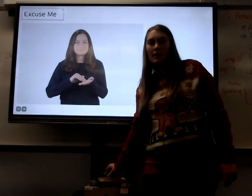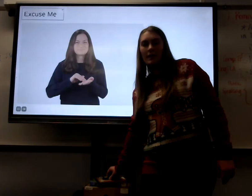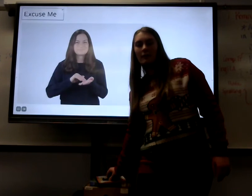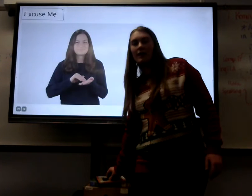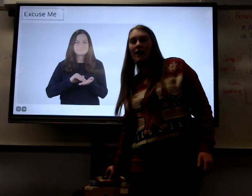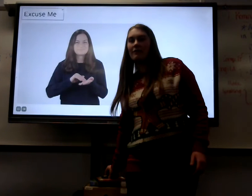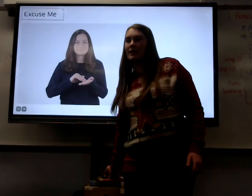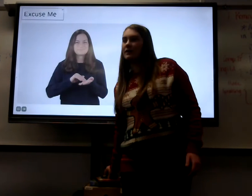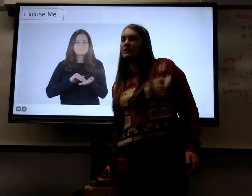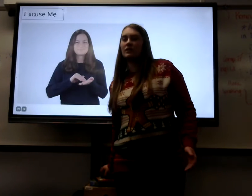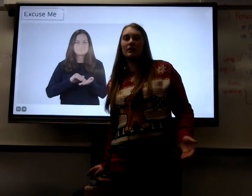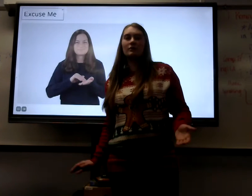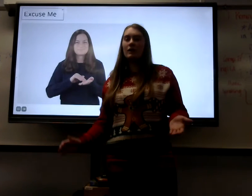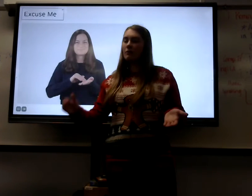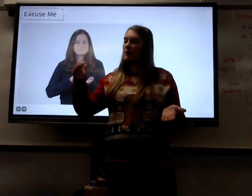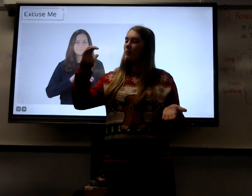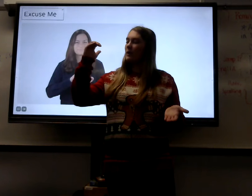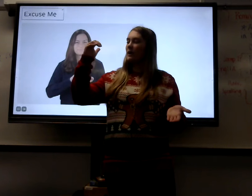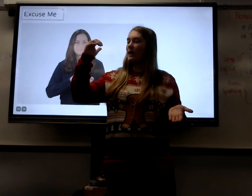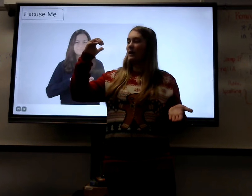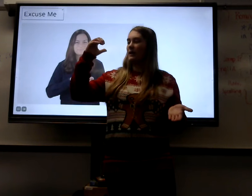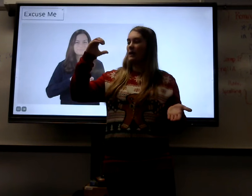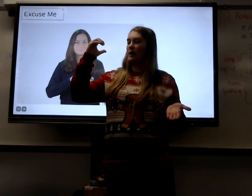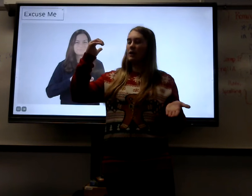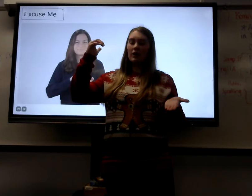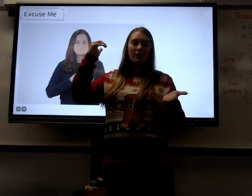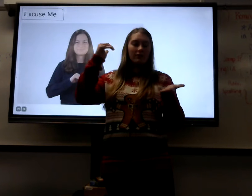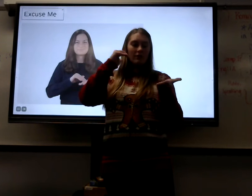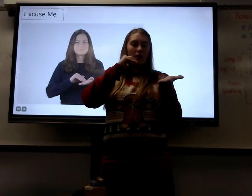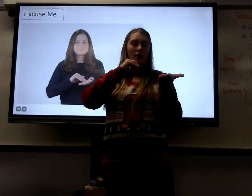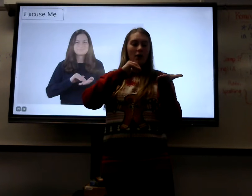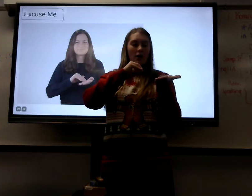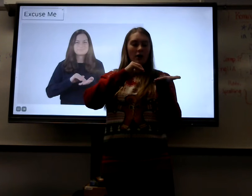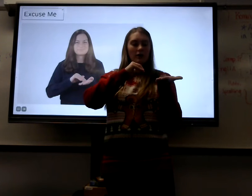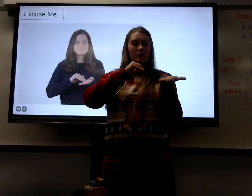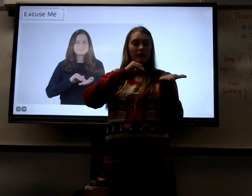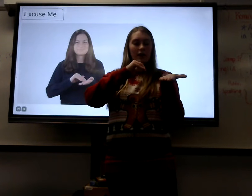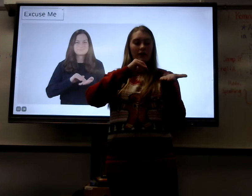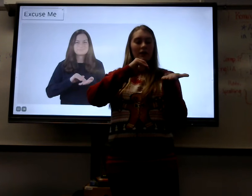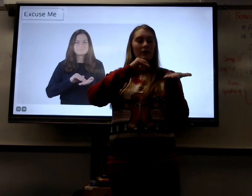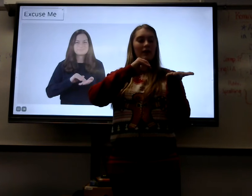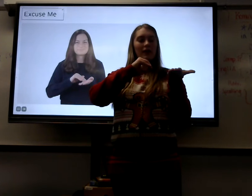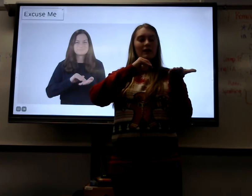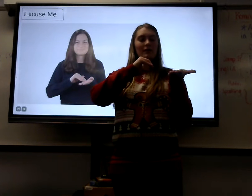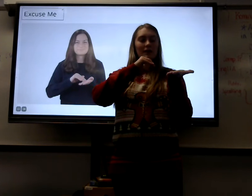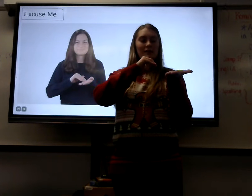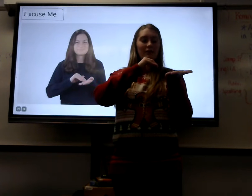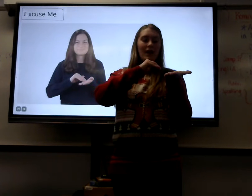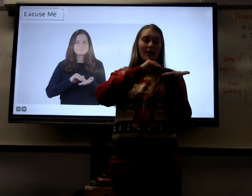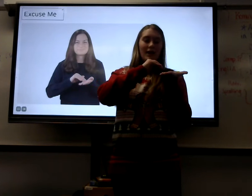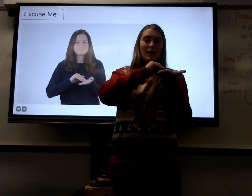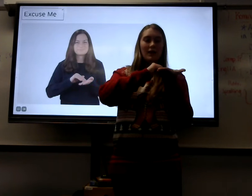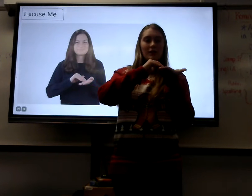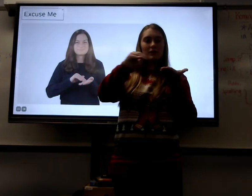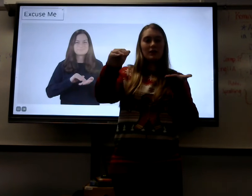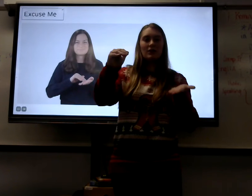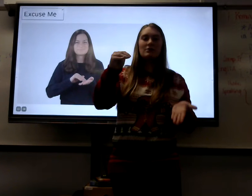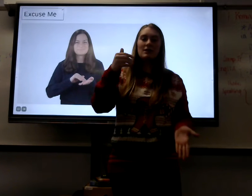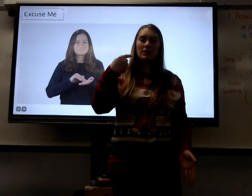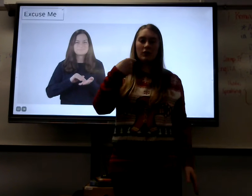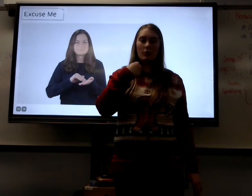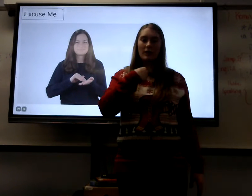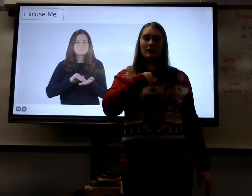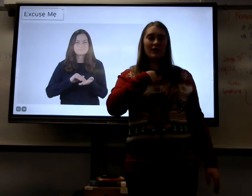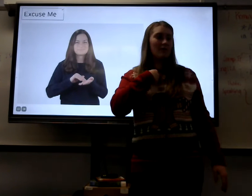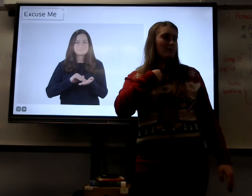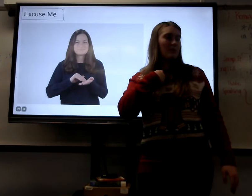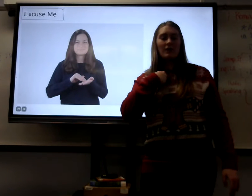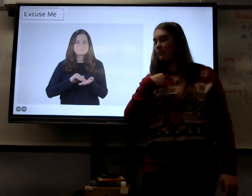Then we have Excuse Me, where you put your hand in like a curve, on your flat other hand, that's flat, Excuse, and then you point at yourself, Me.